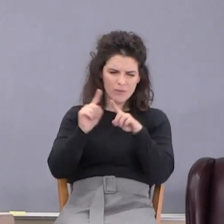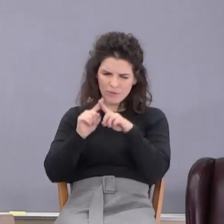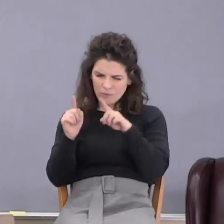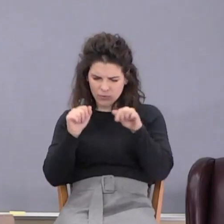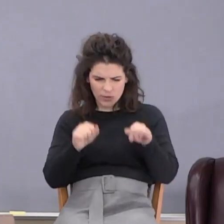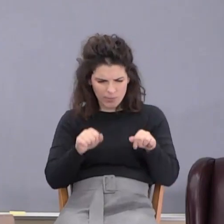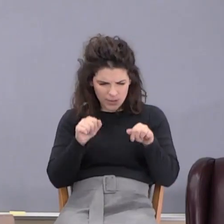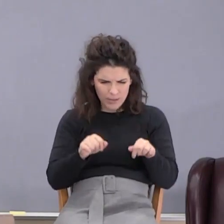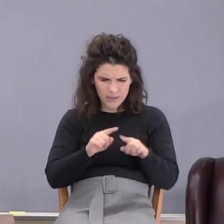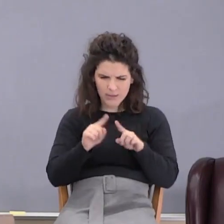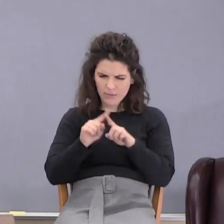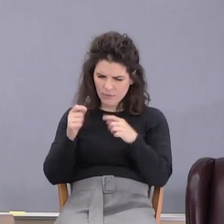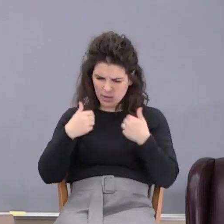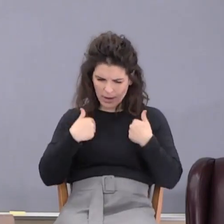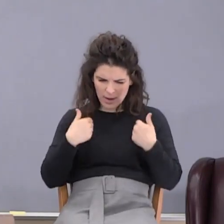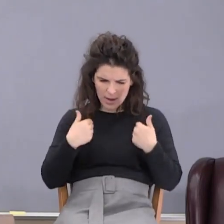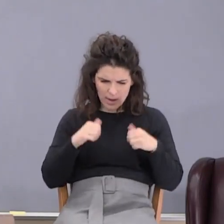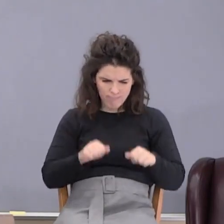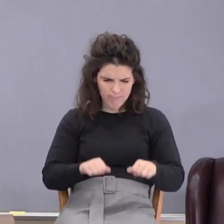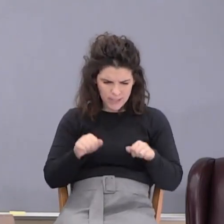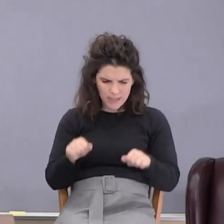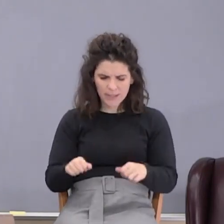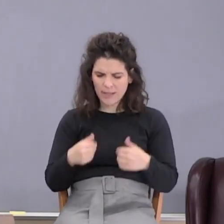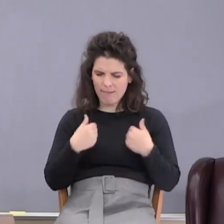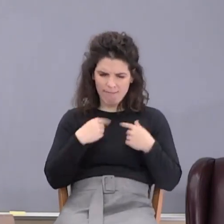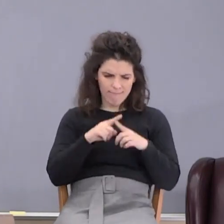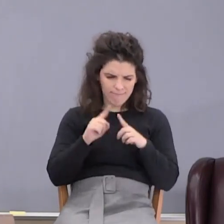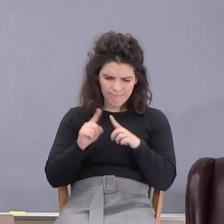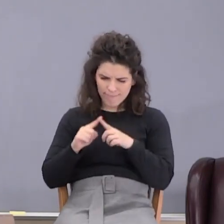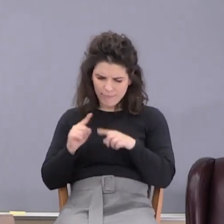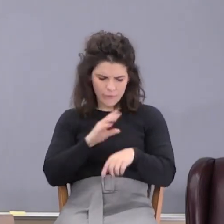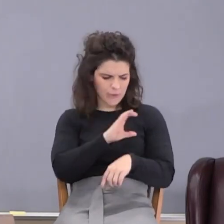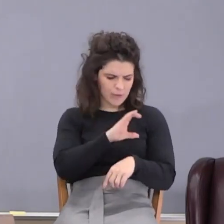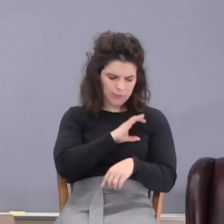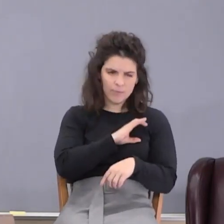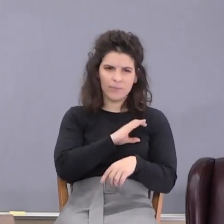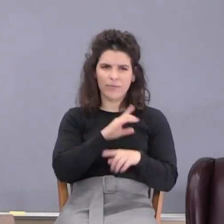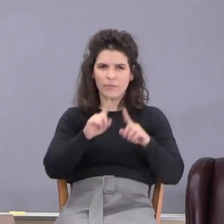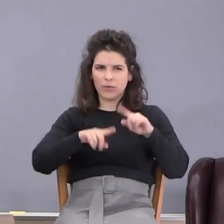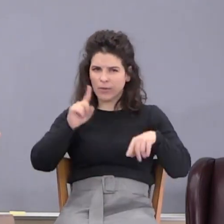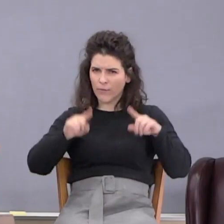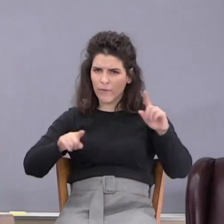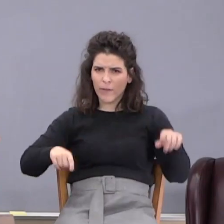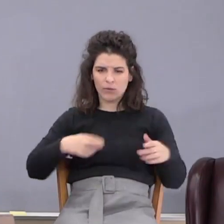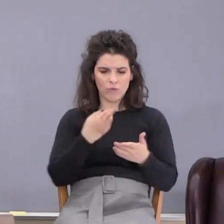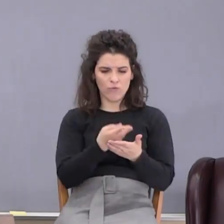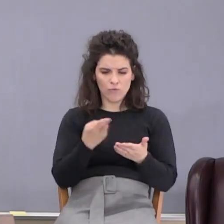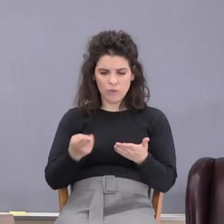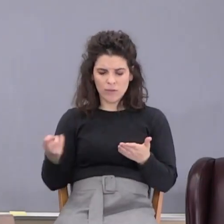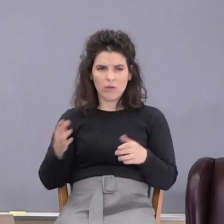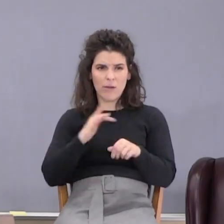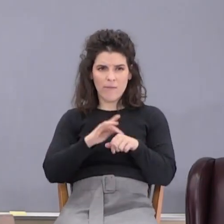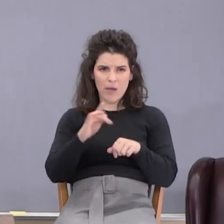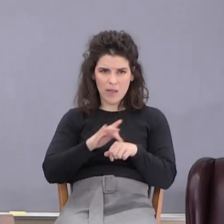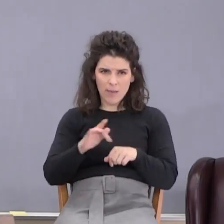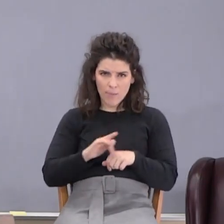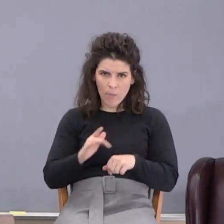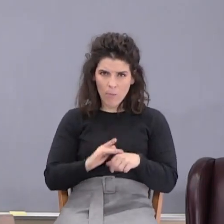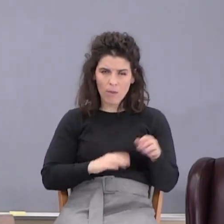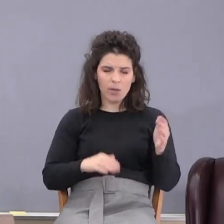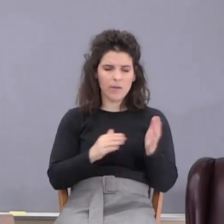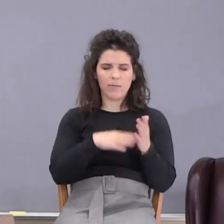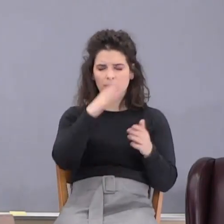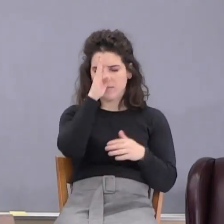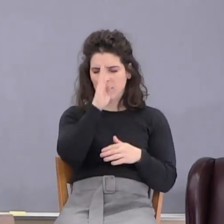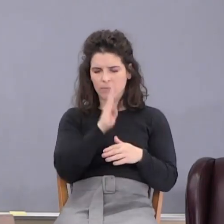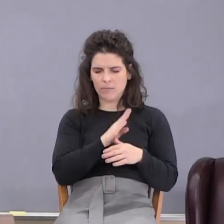different abilities, they possess different characteristics, there are various resources available to them. Again,